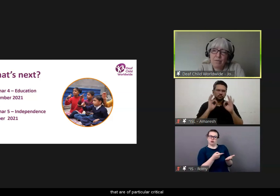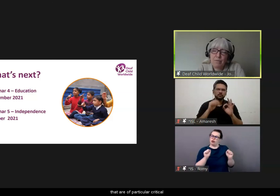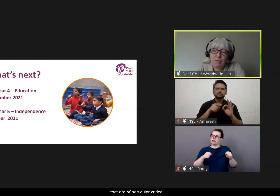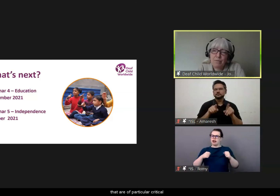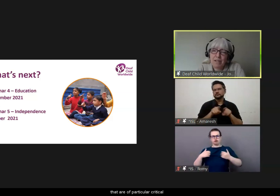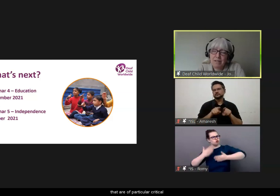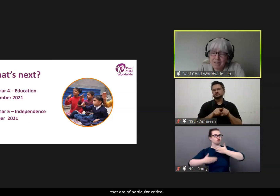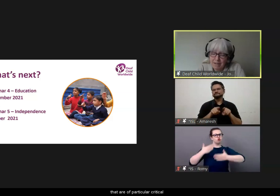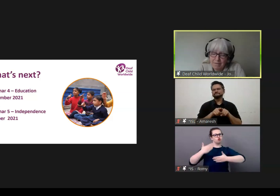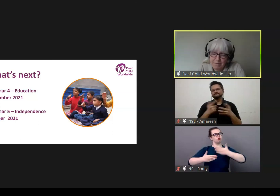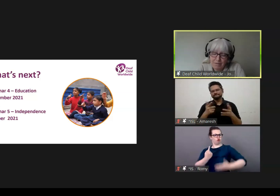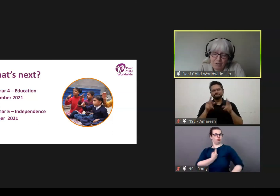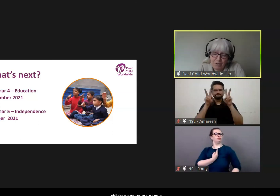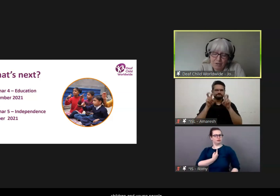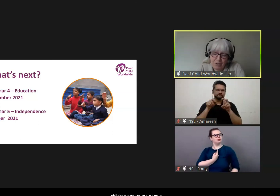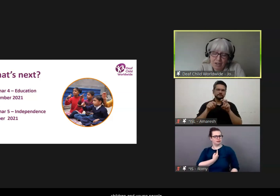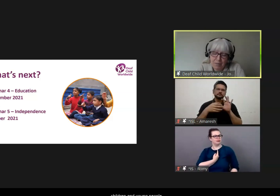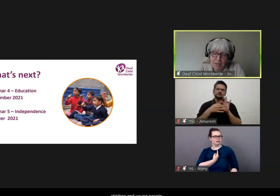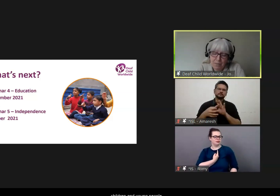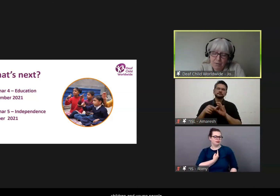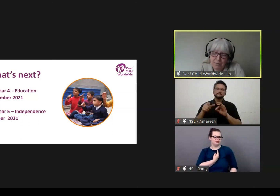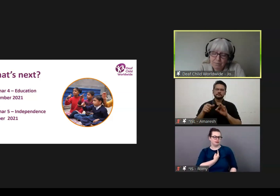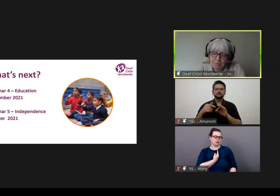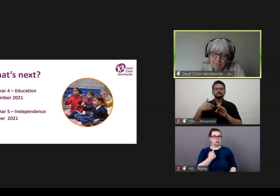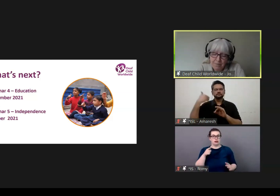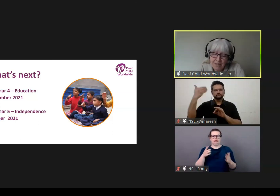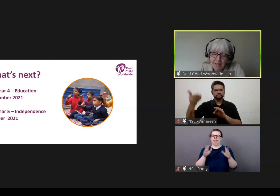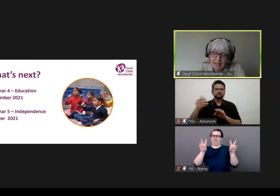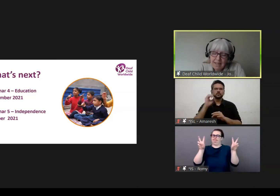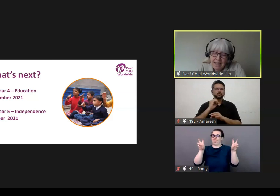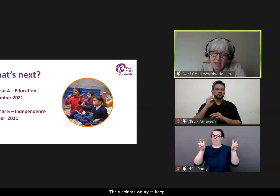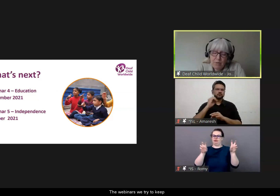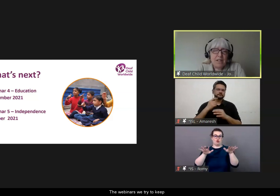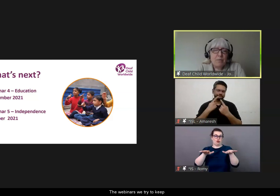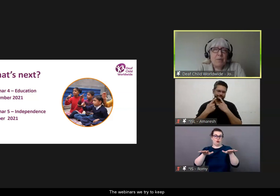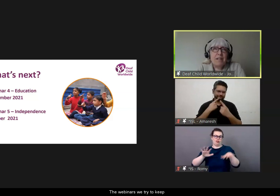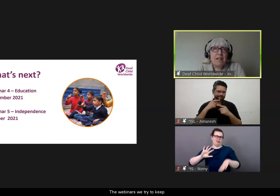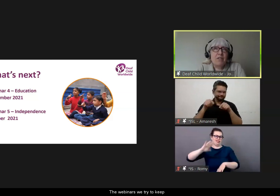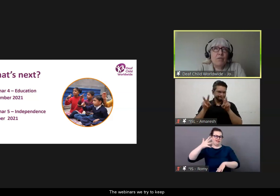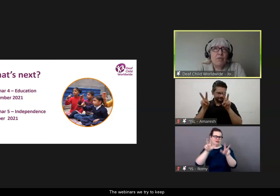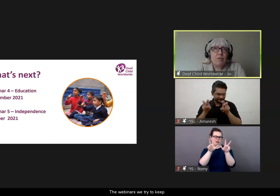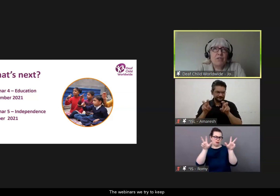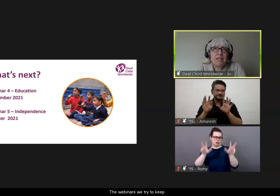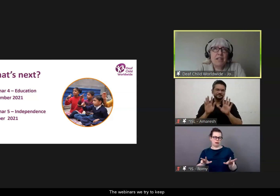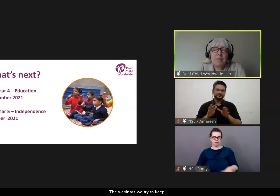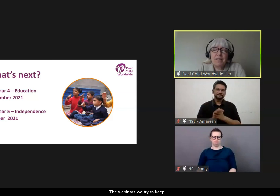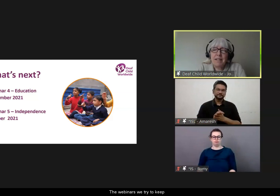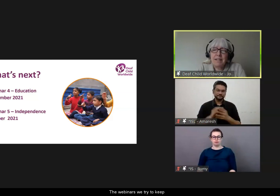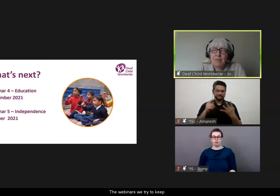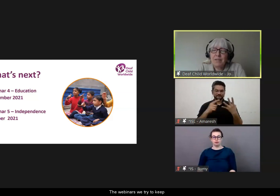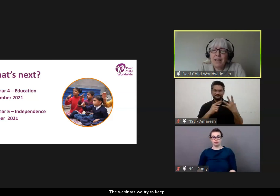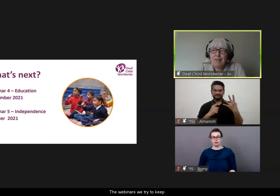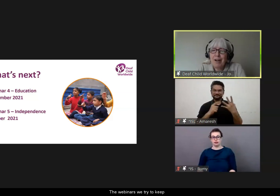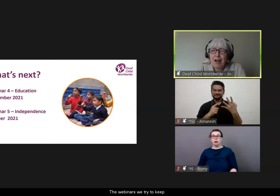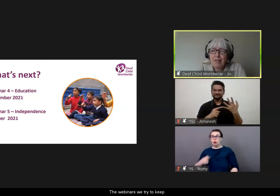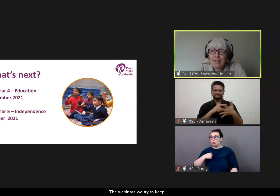interest for regarding deaf children and young people. So the webinars are all, we try to keep exactly